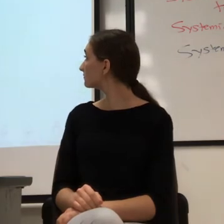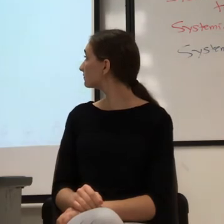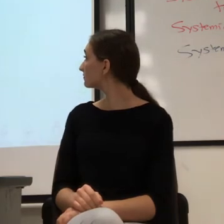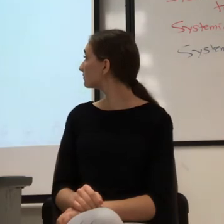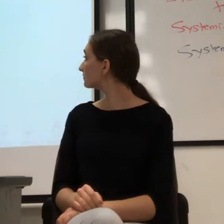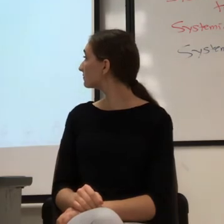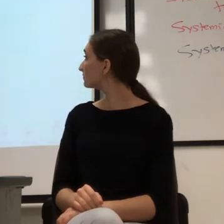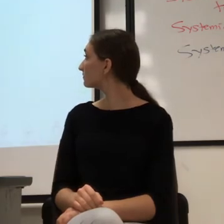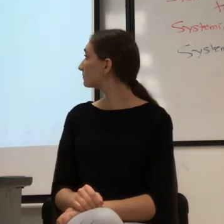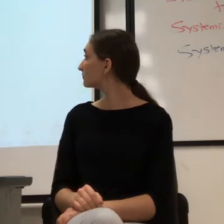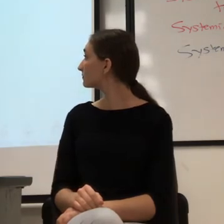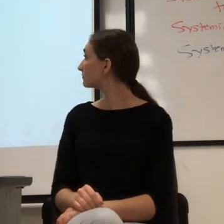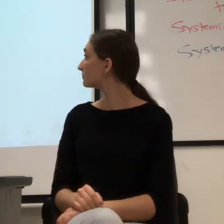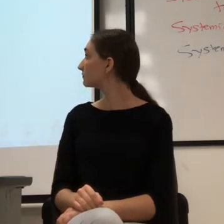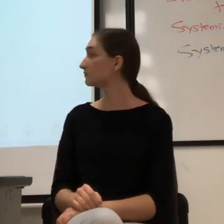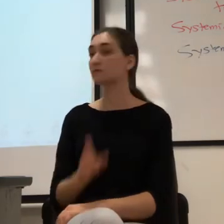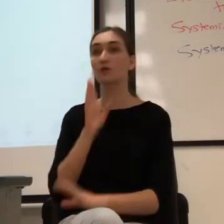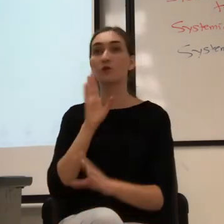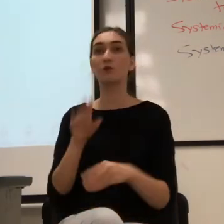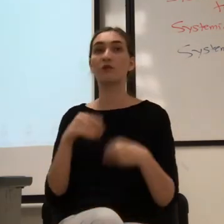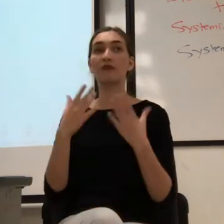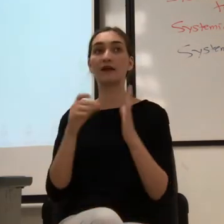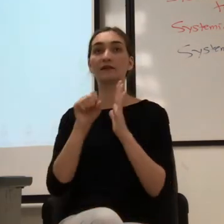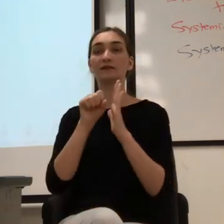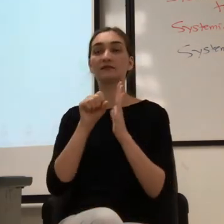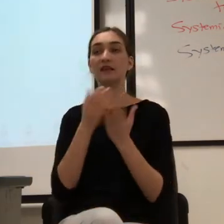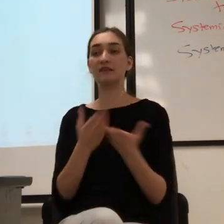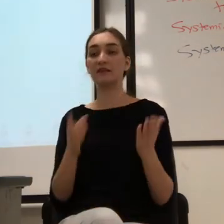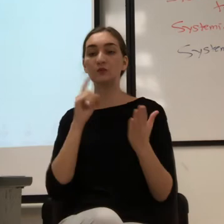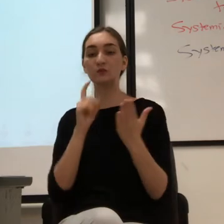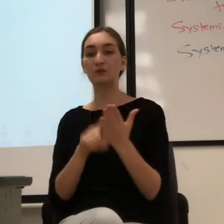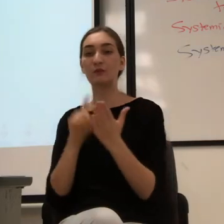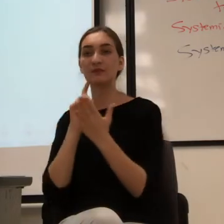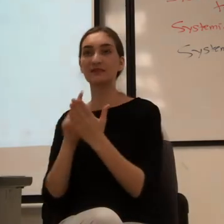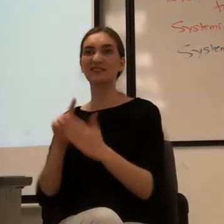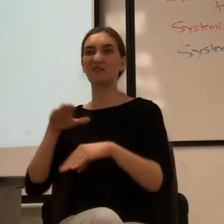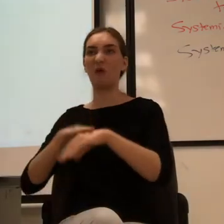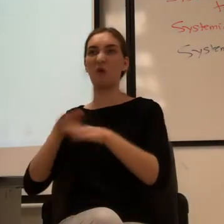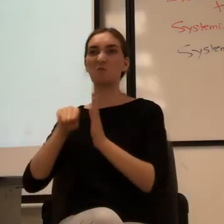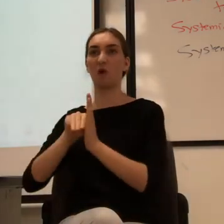All right, so I'll give you some structures to look for in your models, but don't look at them yet.